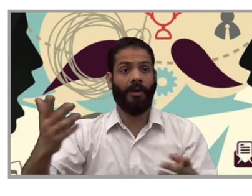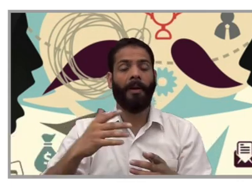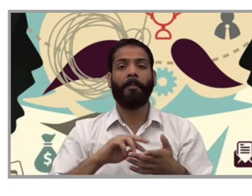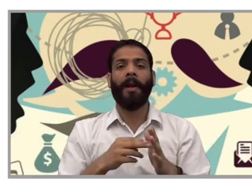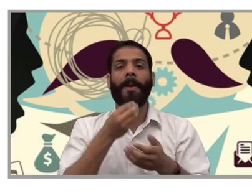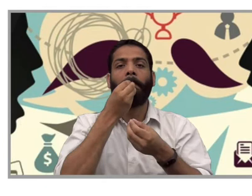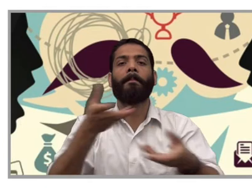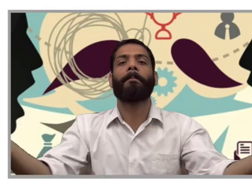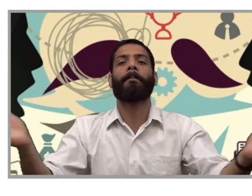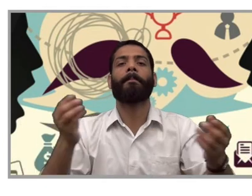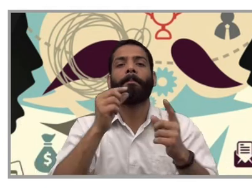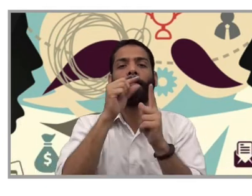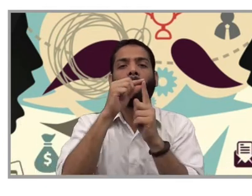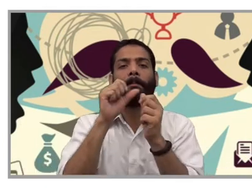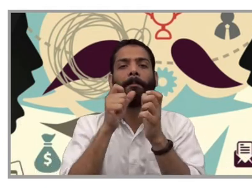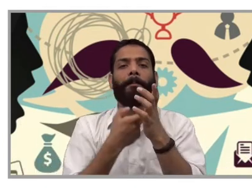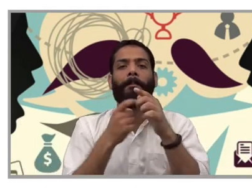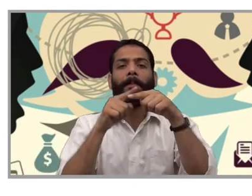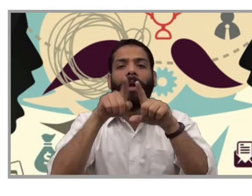would be party.